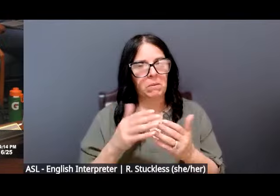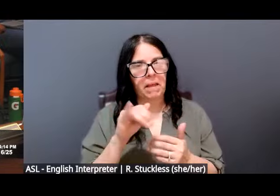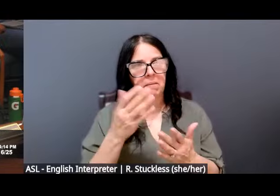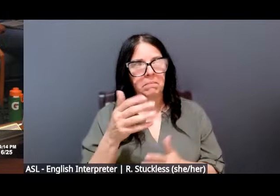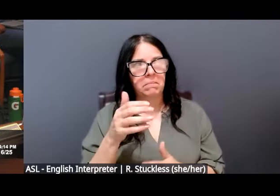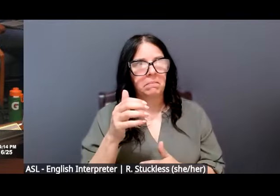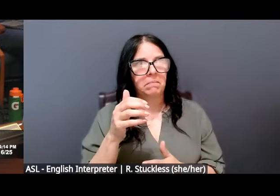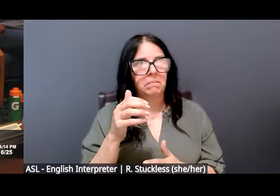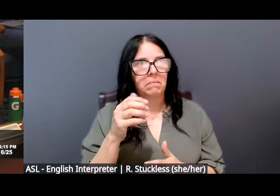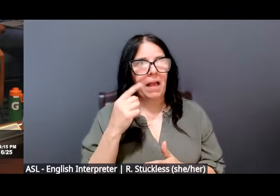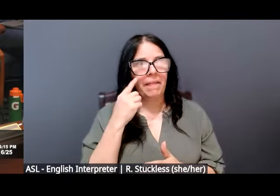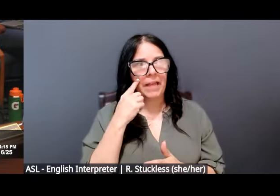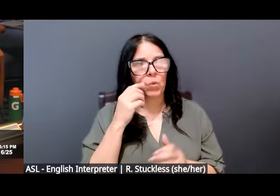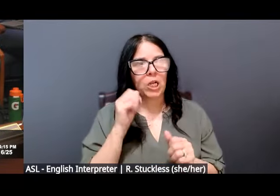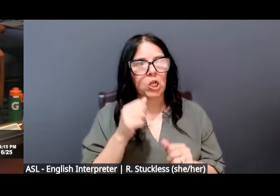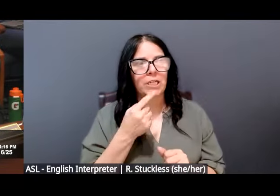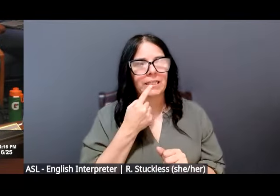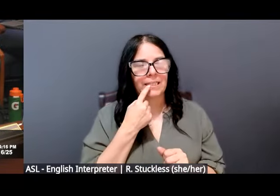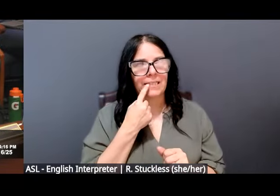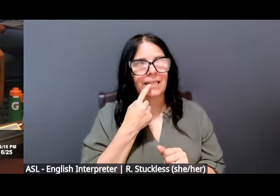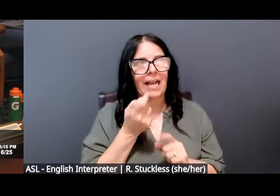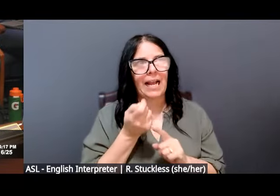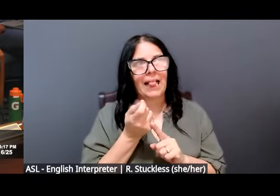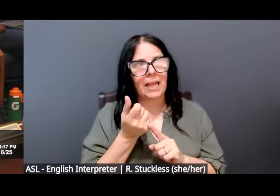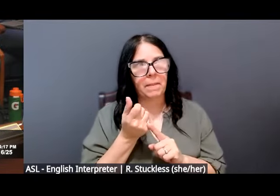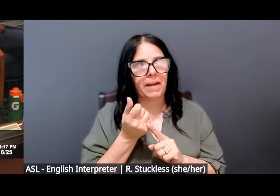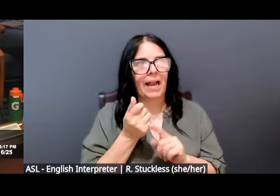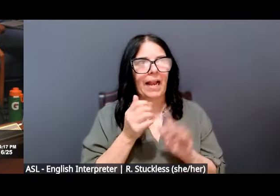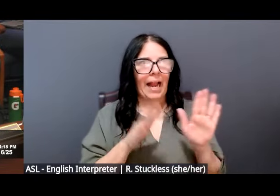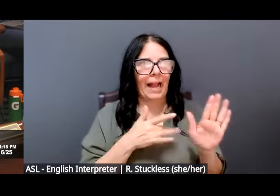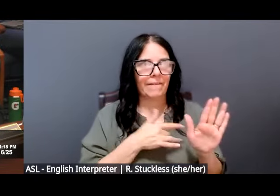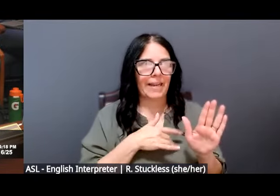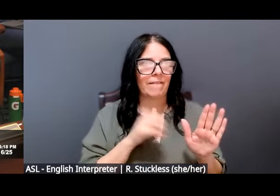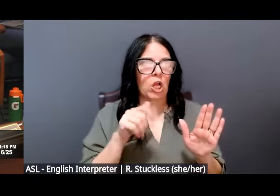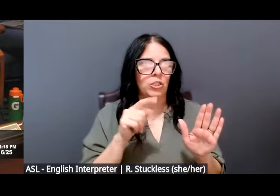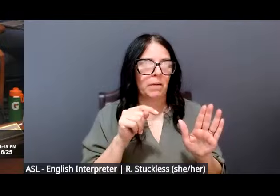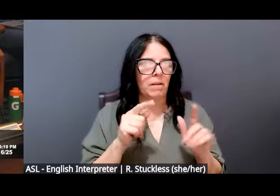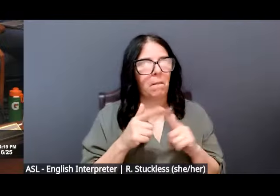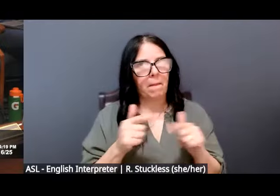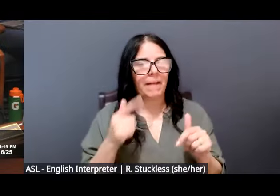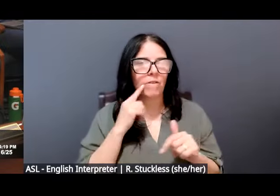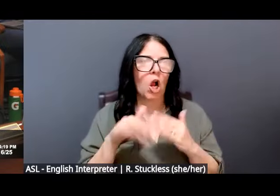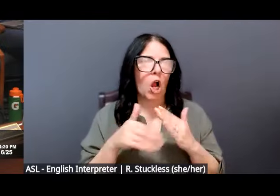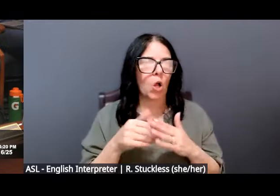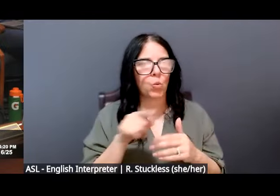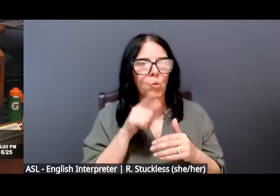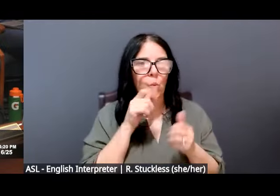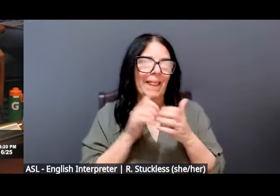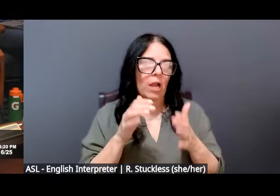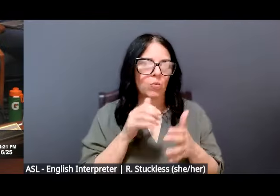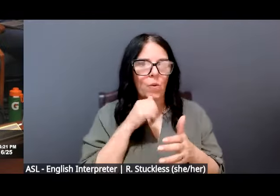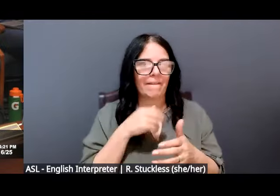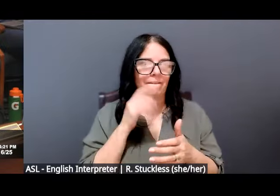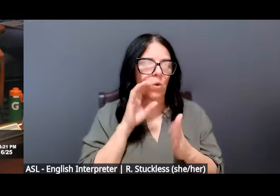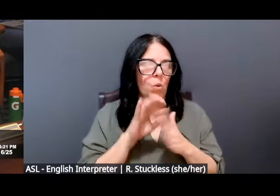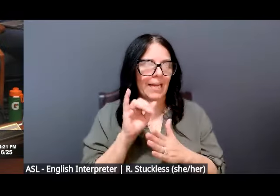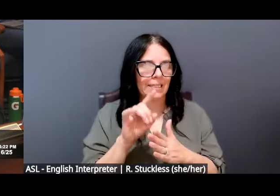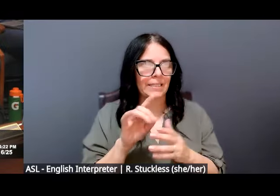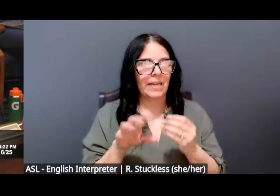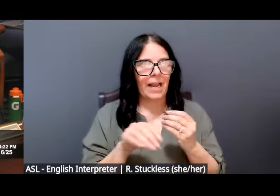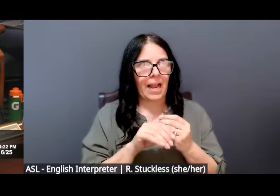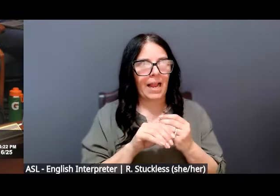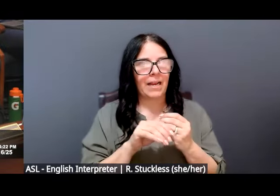say eliminate affidavit alternative, blah, blah, blah, for those without photo ID when voting, add requirement to provide photo